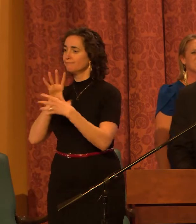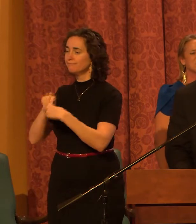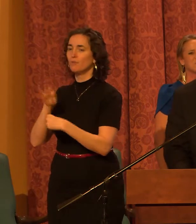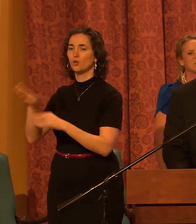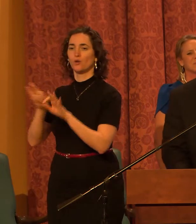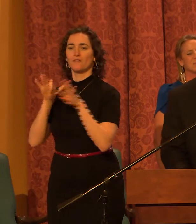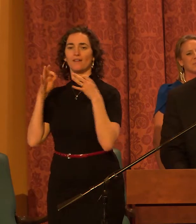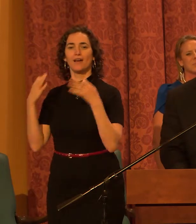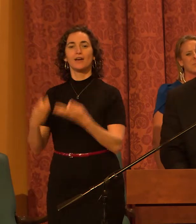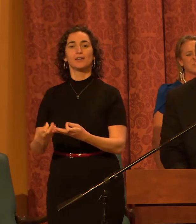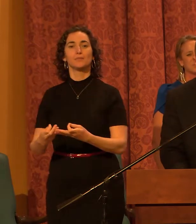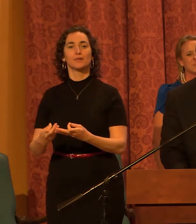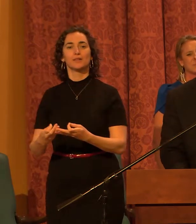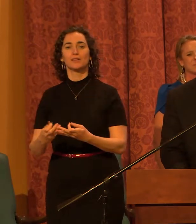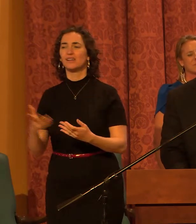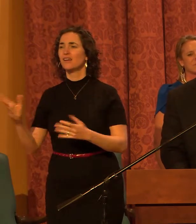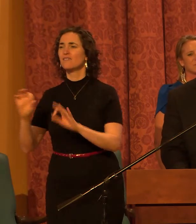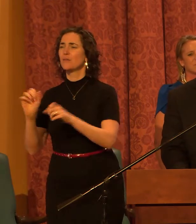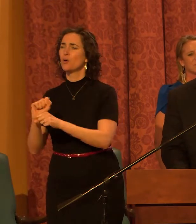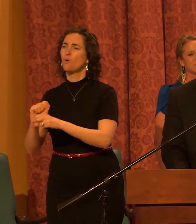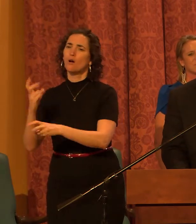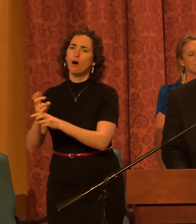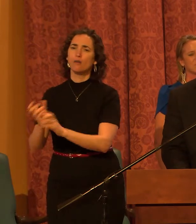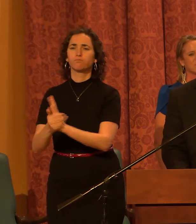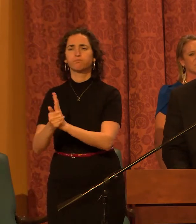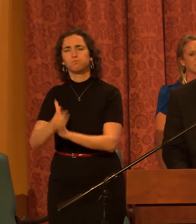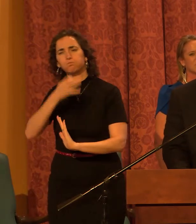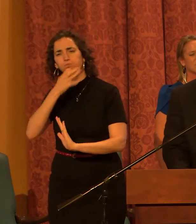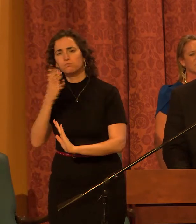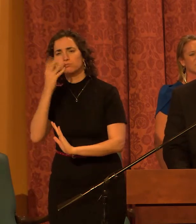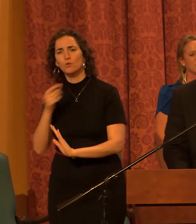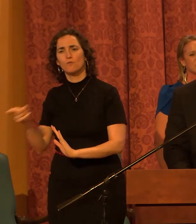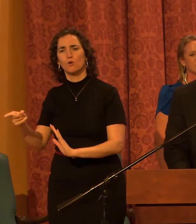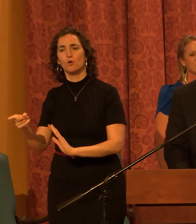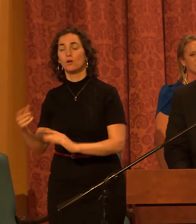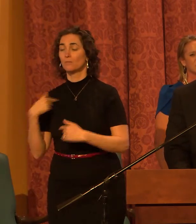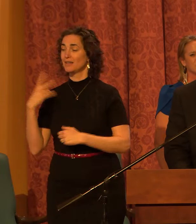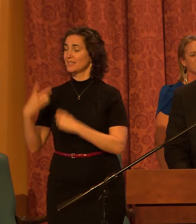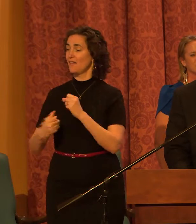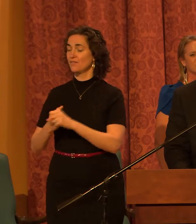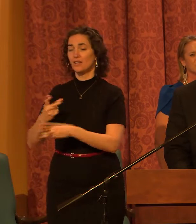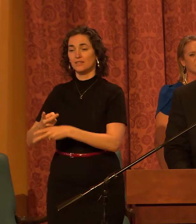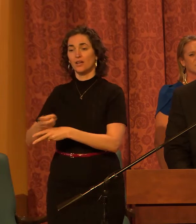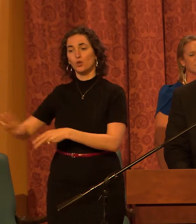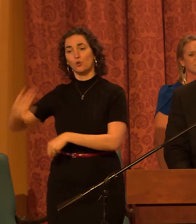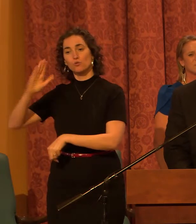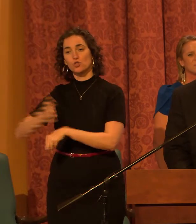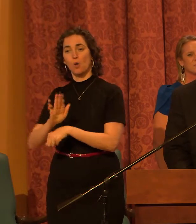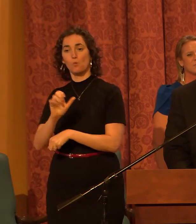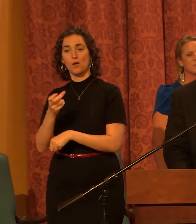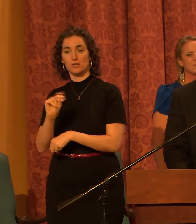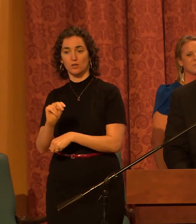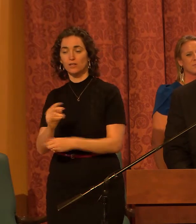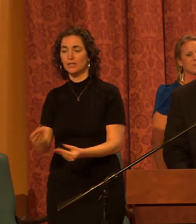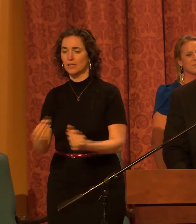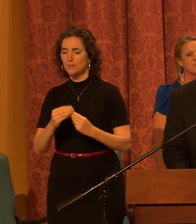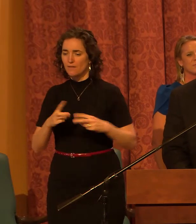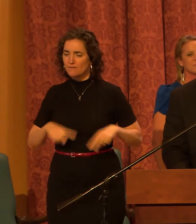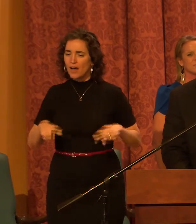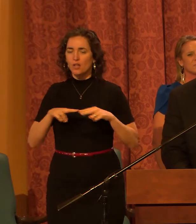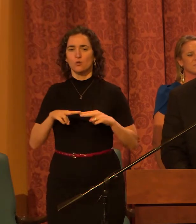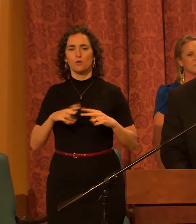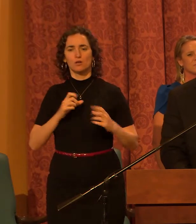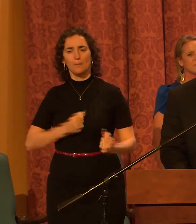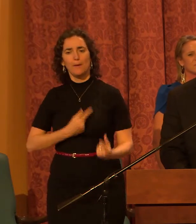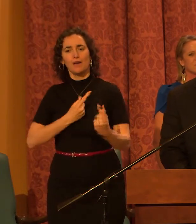family. And what a talented, hardworking family they are. Spending the last 7 years caring for their son Braden has brought value, compassion, trust,